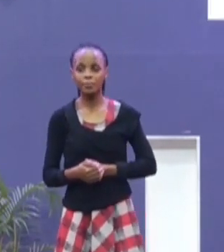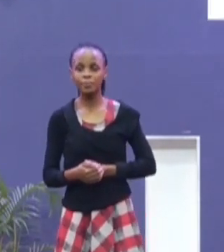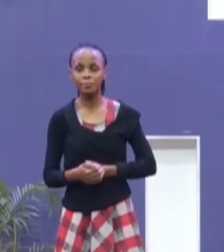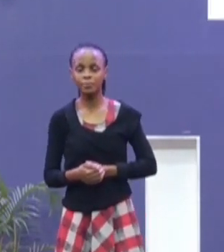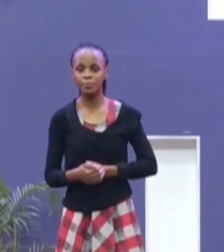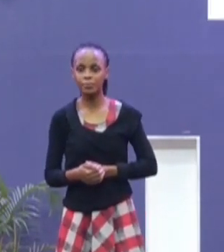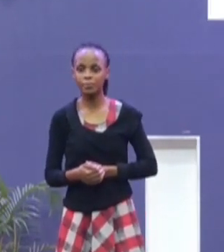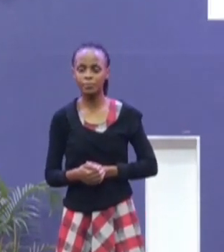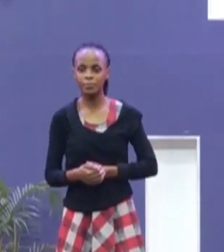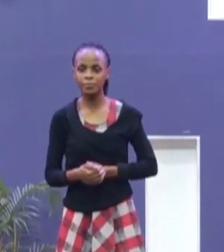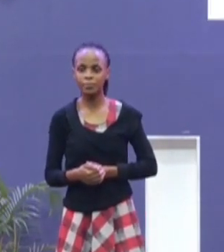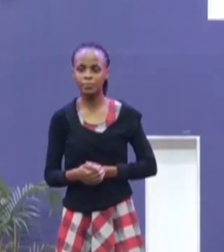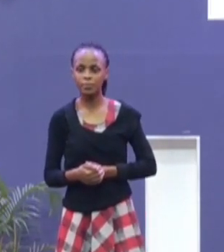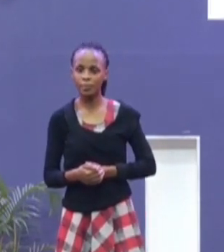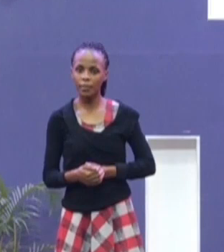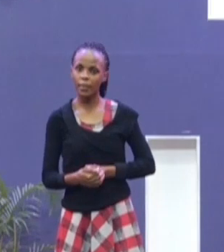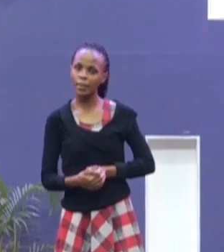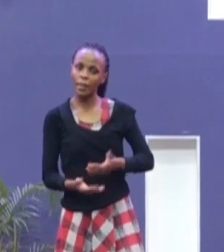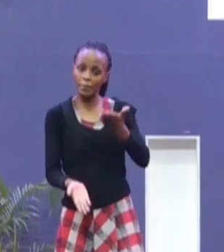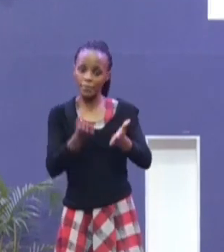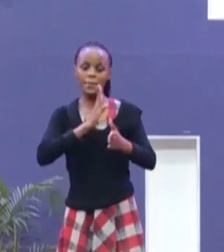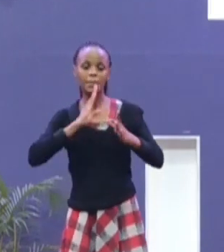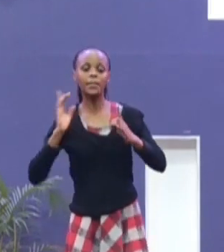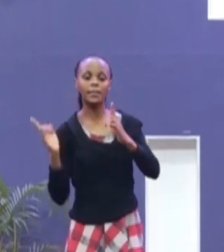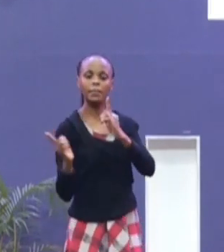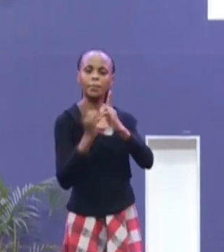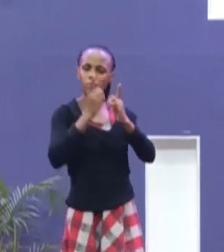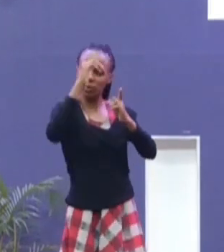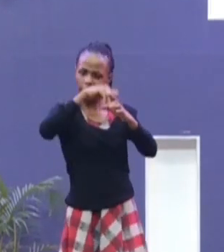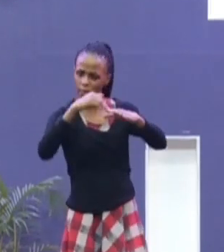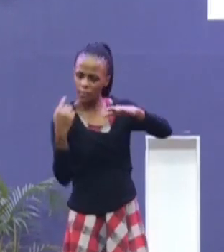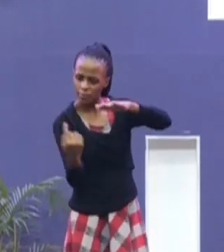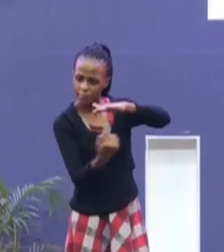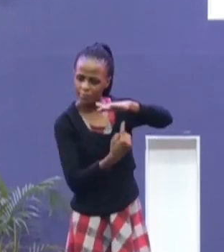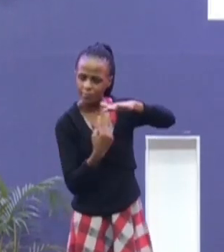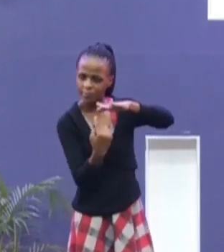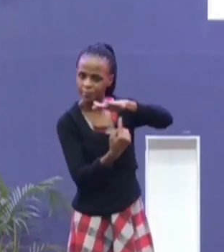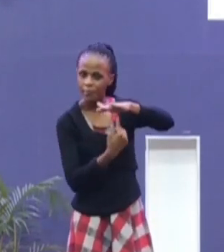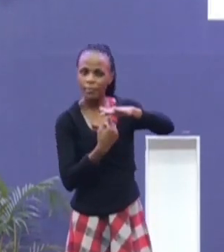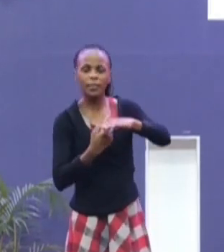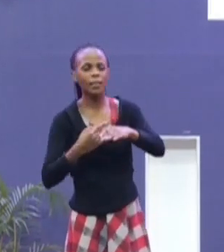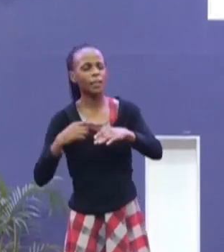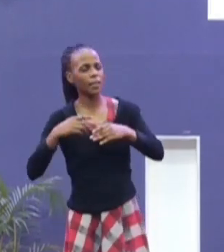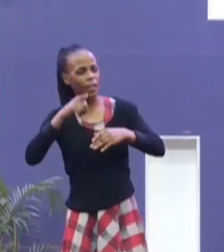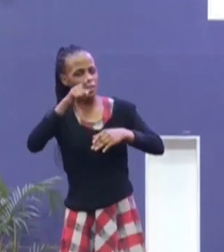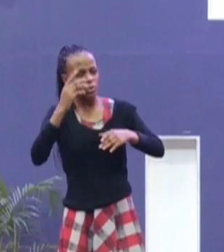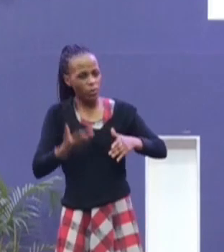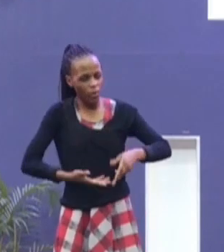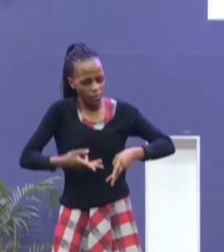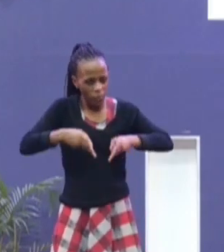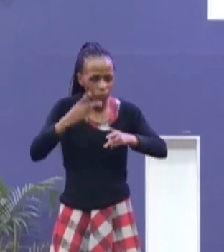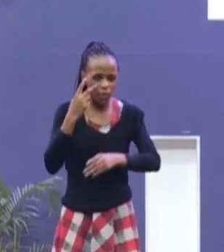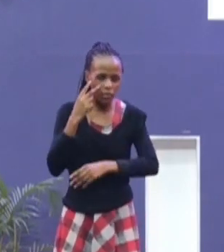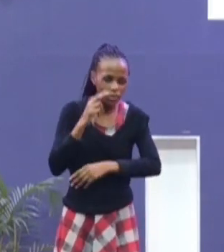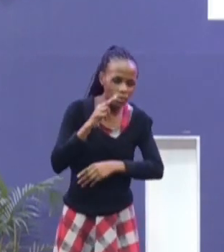obeerako embeera gy'osangibwamu. That your phone in a certain state. Ng'olina endaba y'ebintu. There is a way